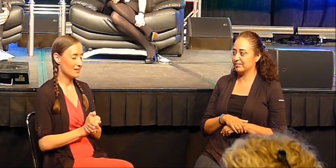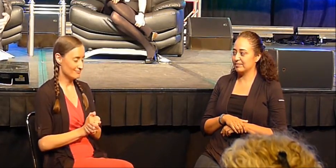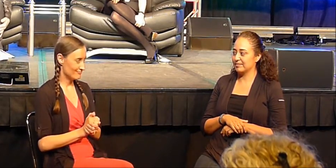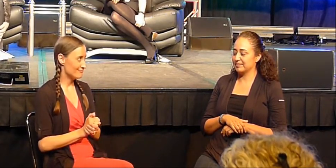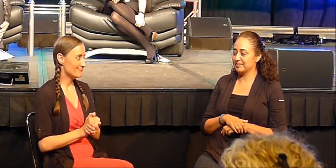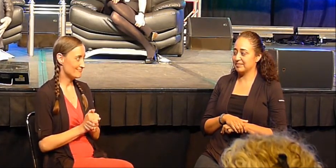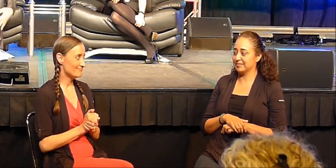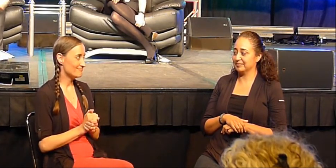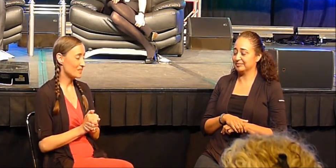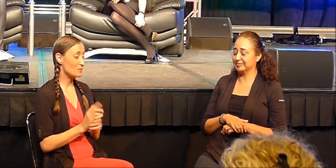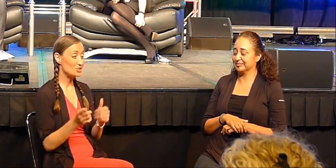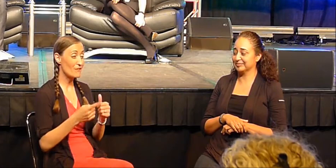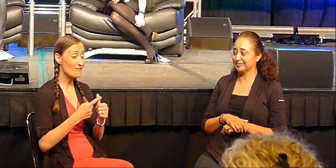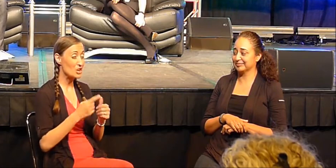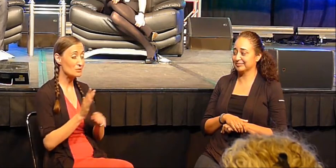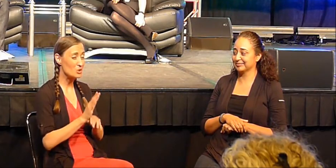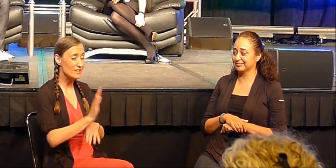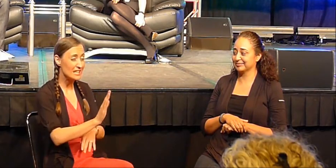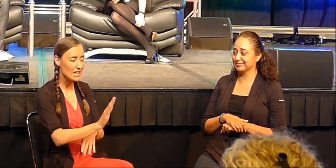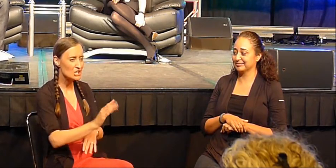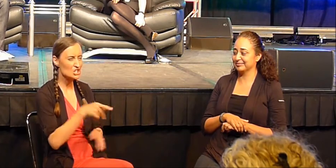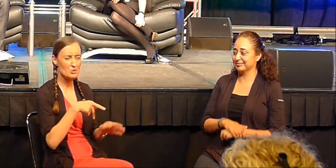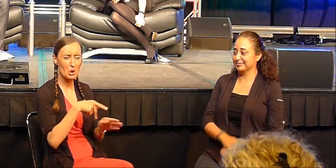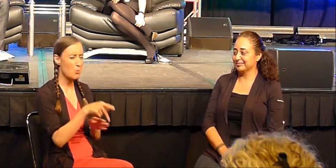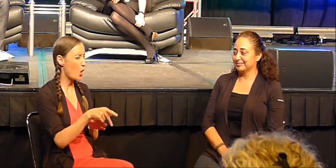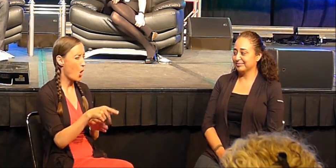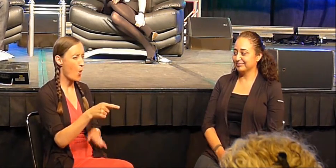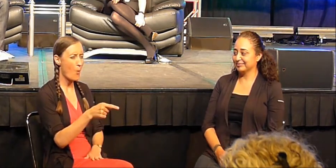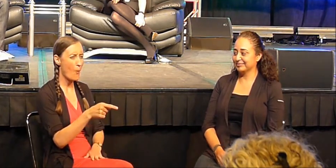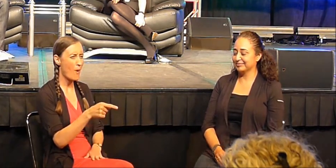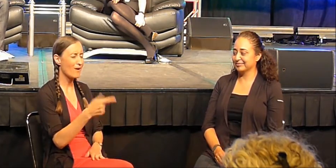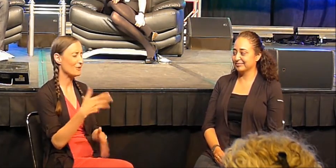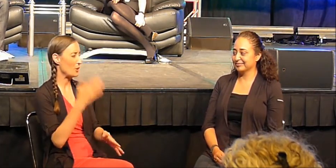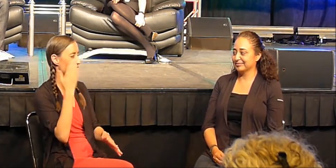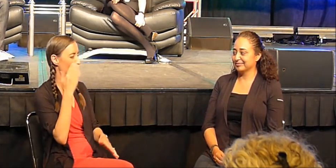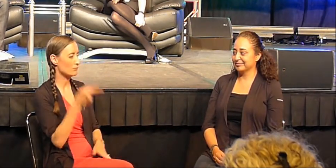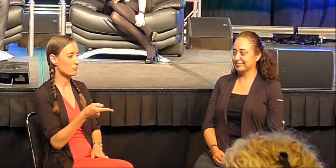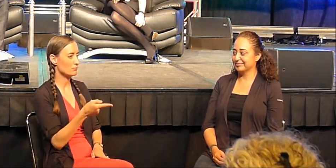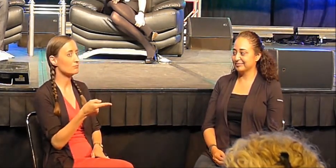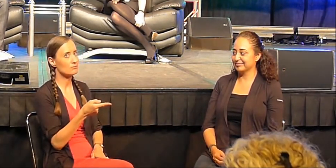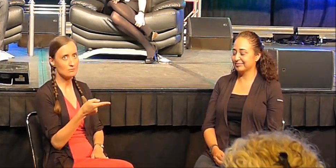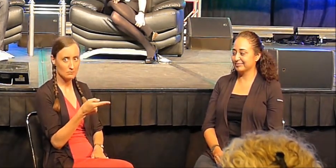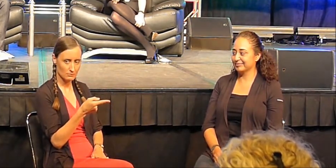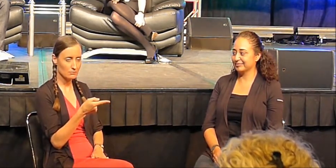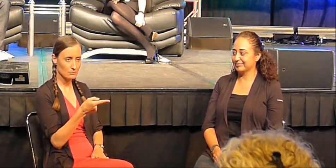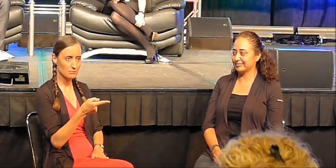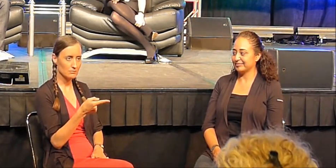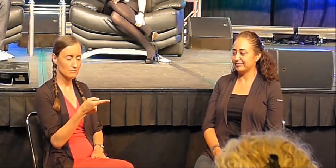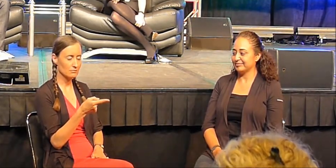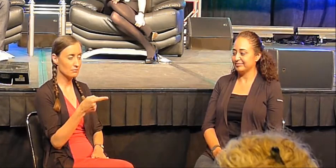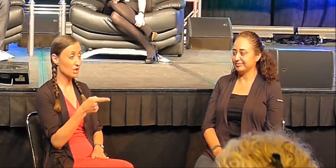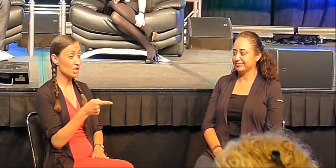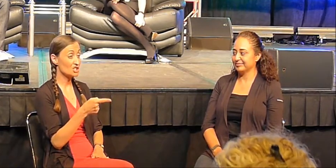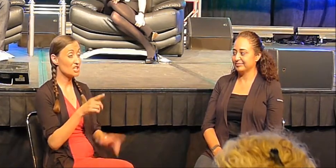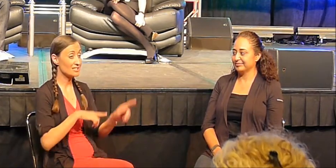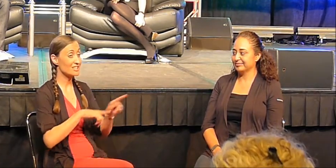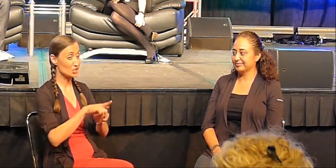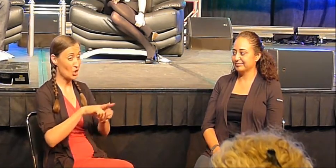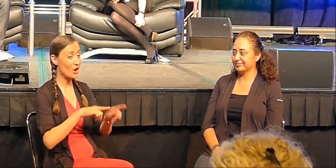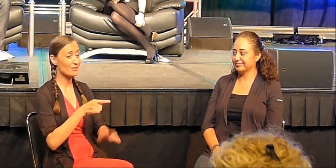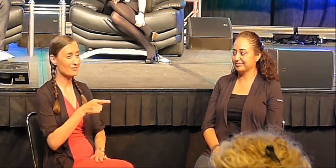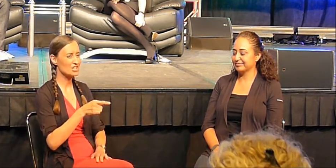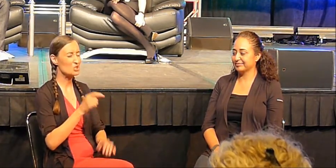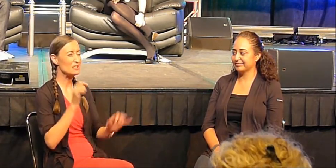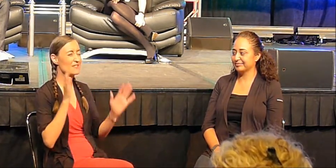first movie, and she was a pro. I mean, we already knew working with her on that show. We were like, okay, this girl's a star. You know, I mean, she